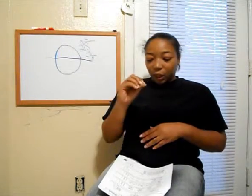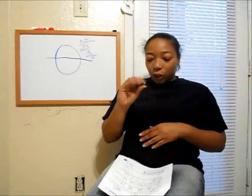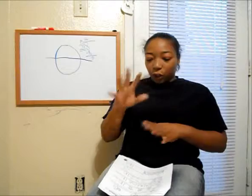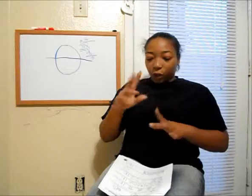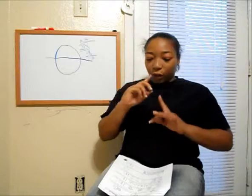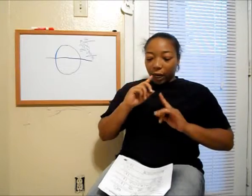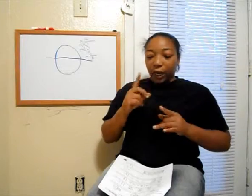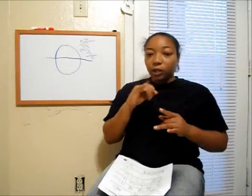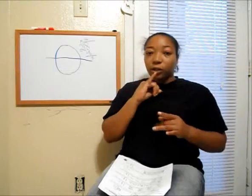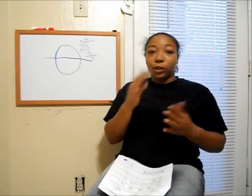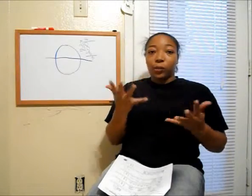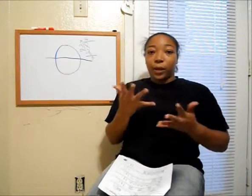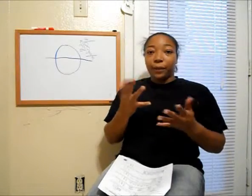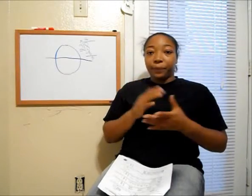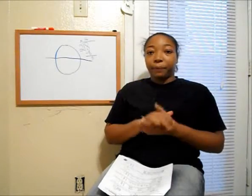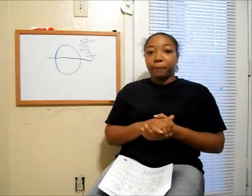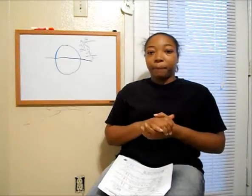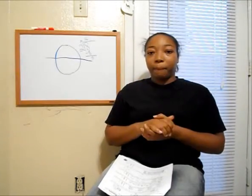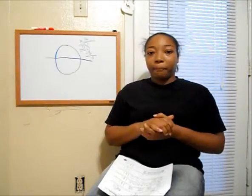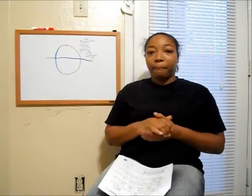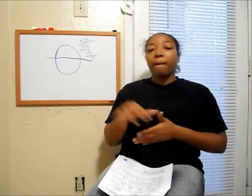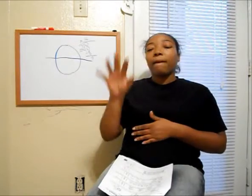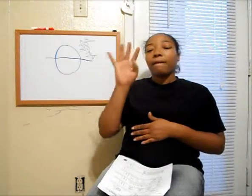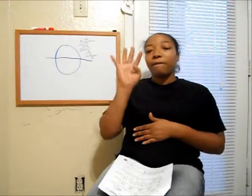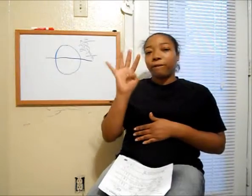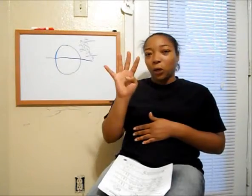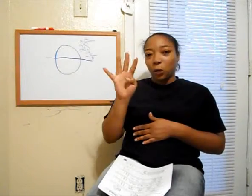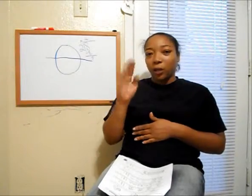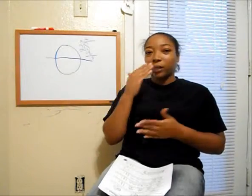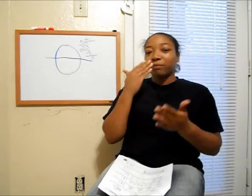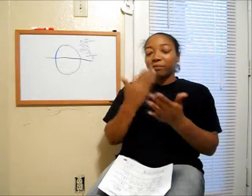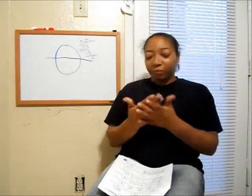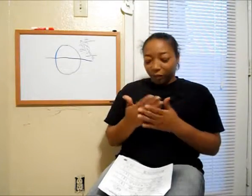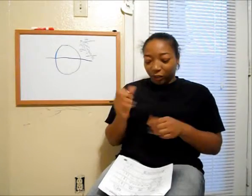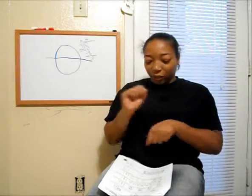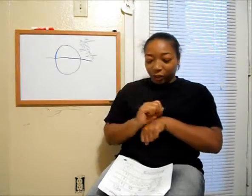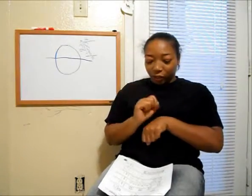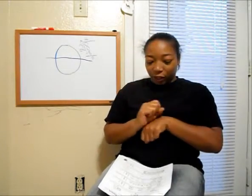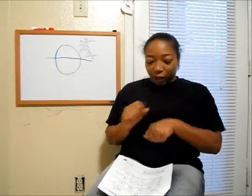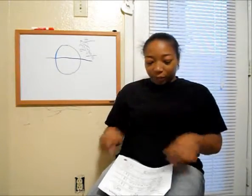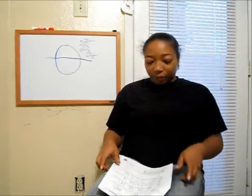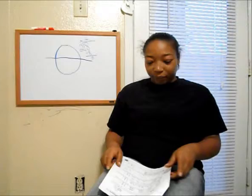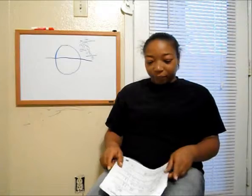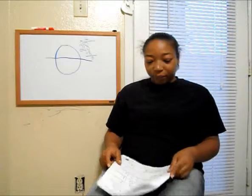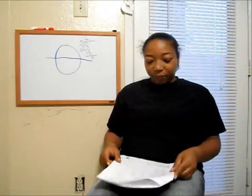So your answer is what? 4. Good job.